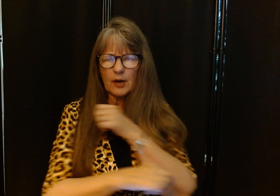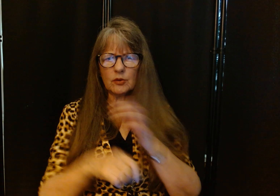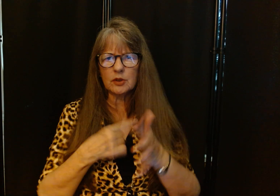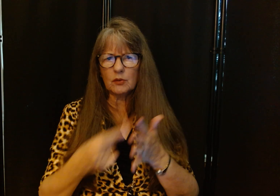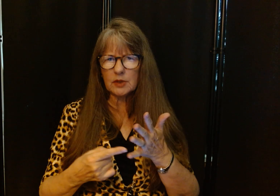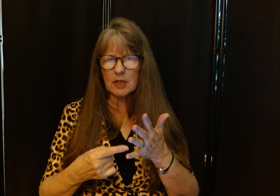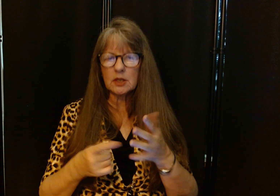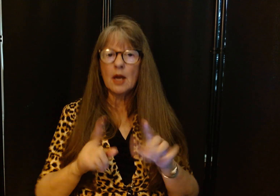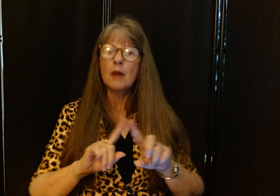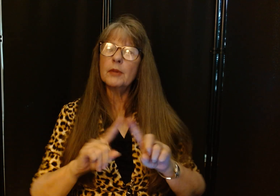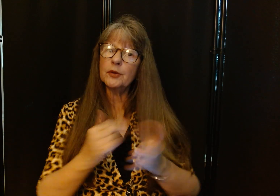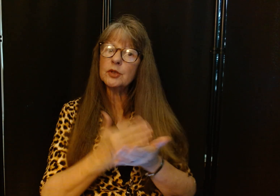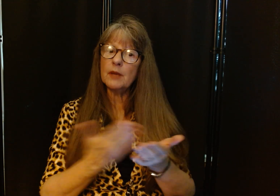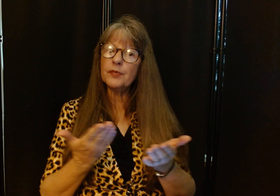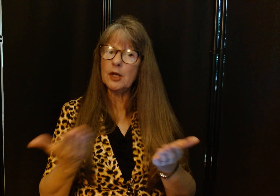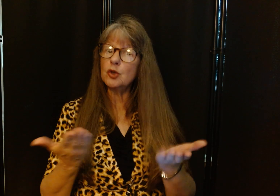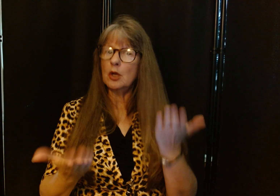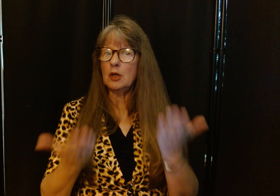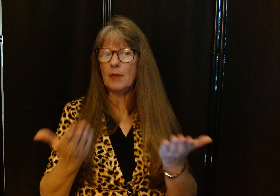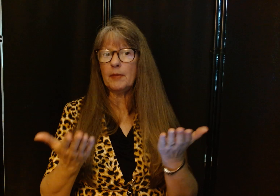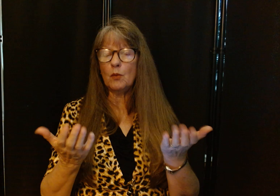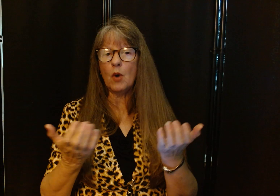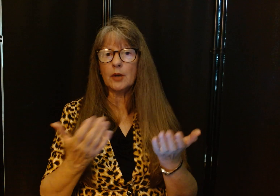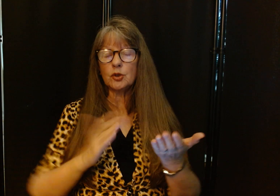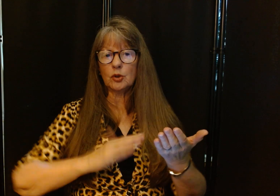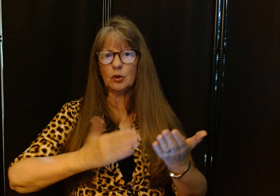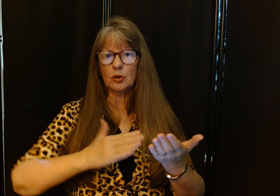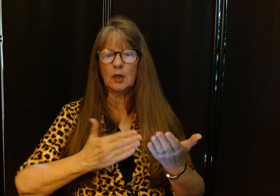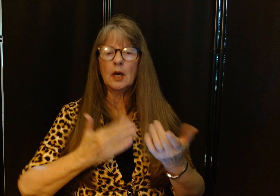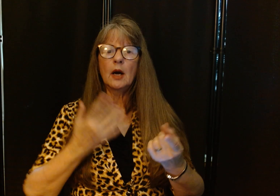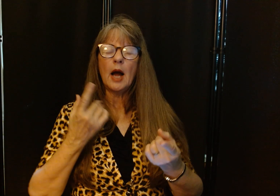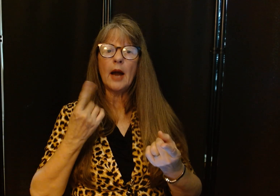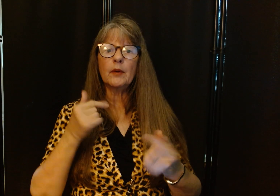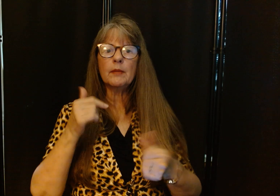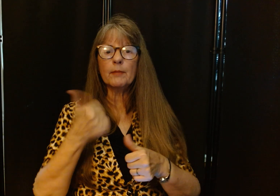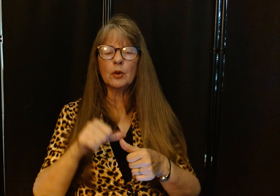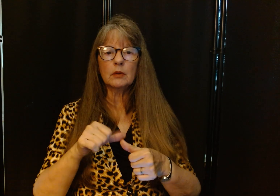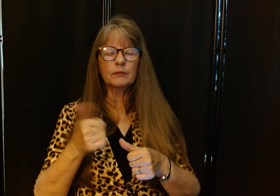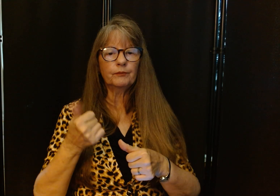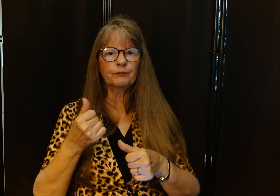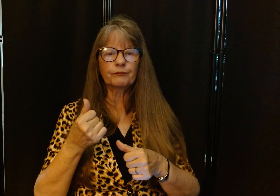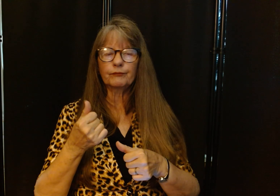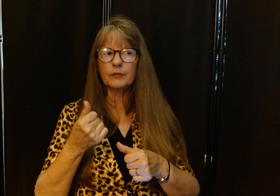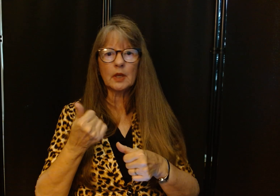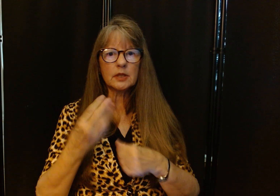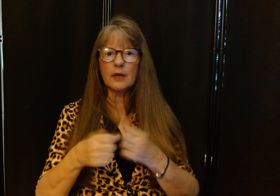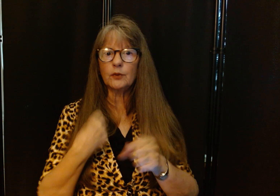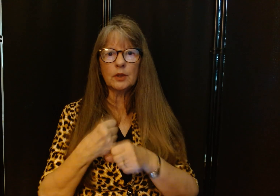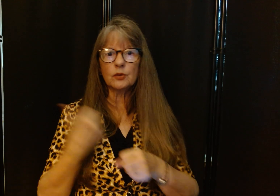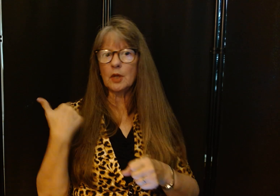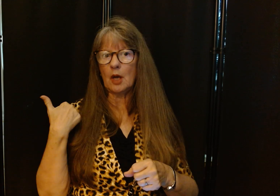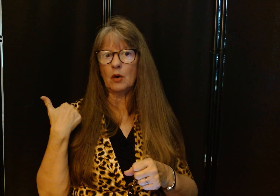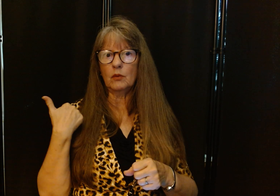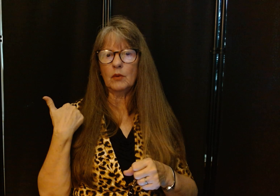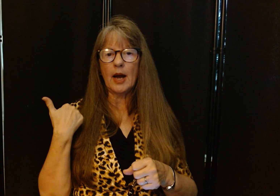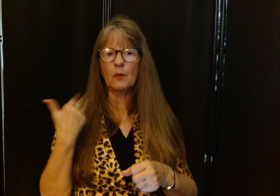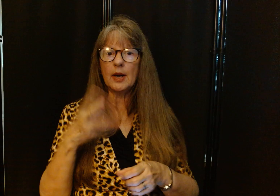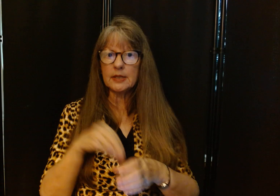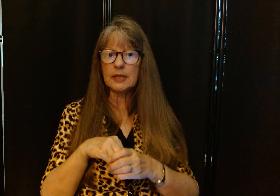and those things. But there's some things that you maybe want to cook. I remember several years ago, I was in